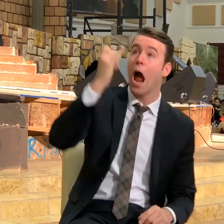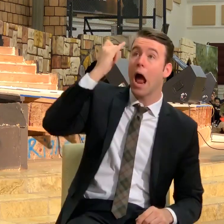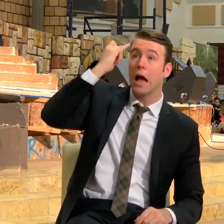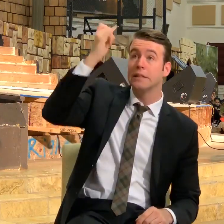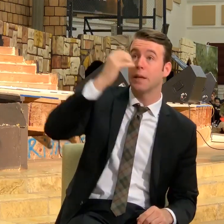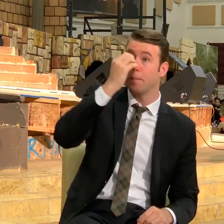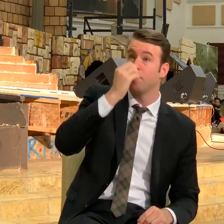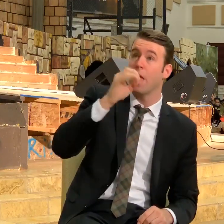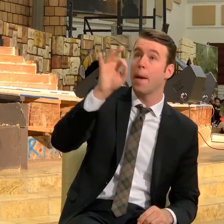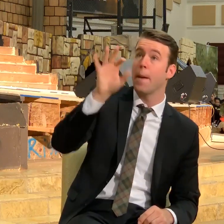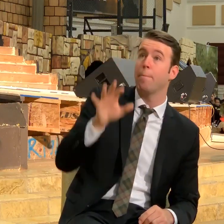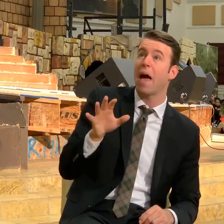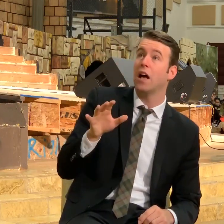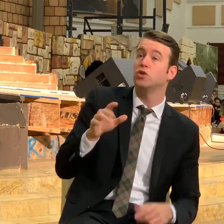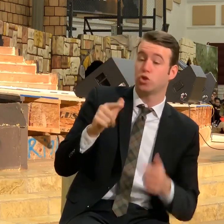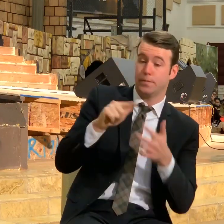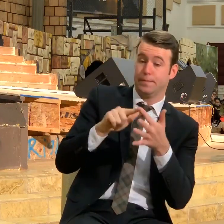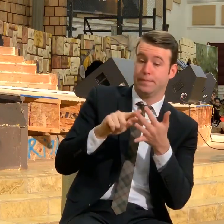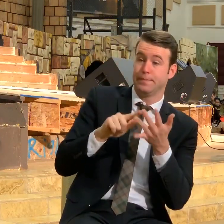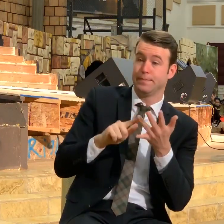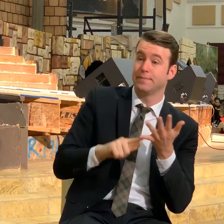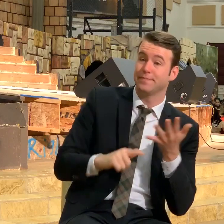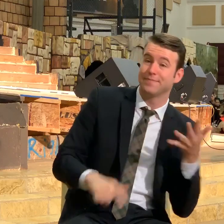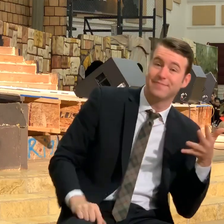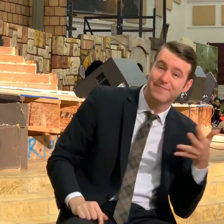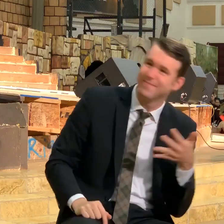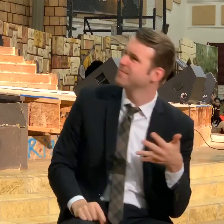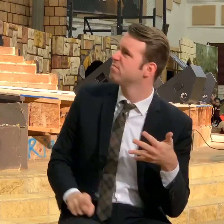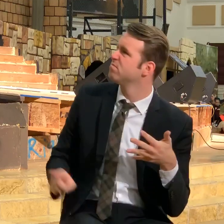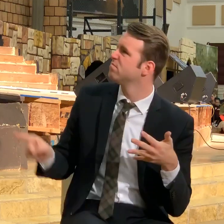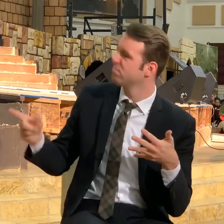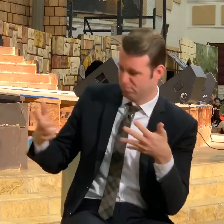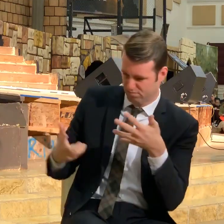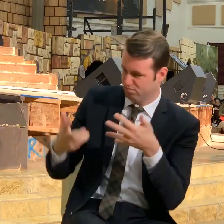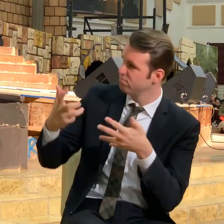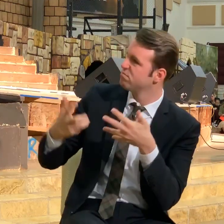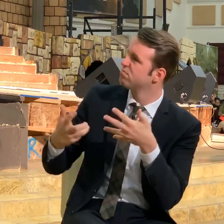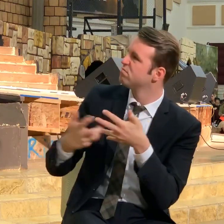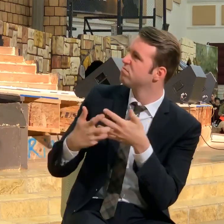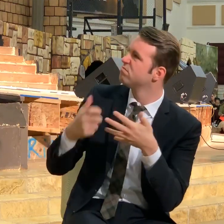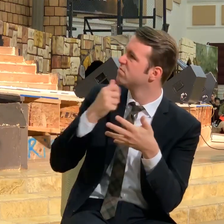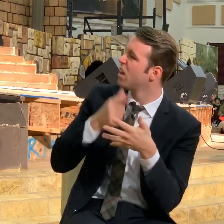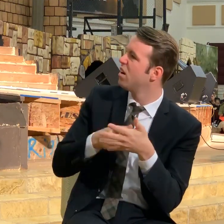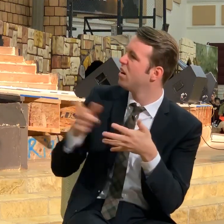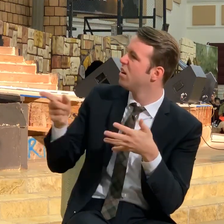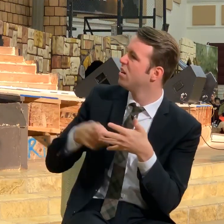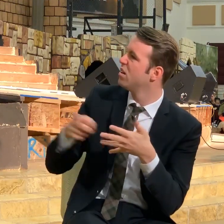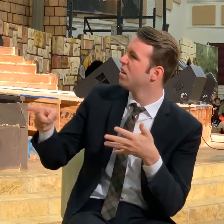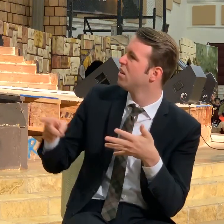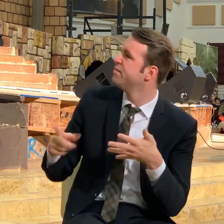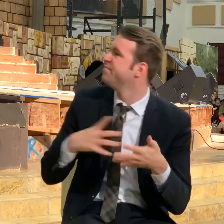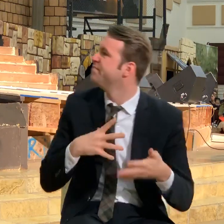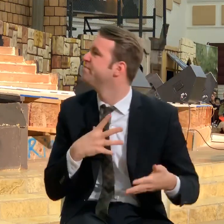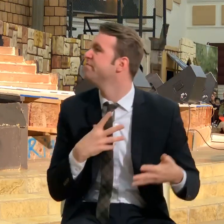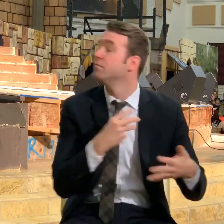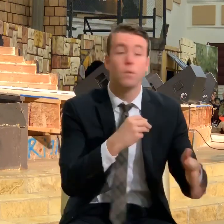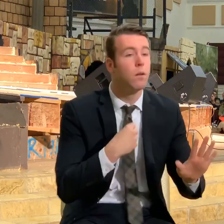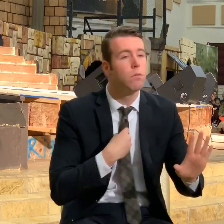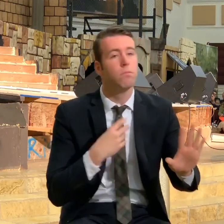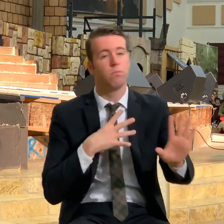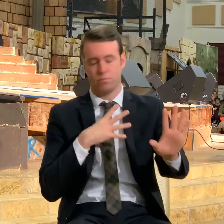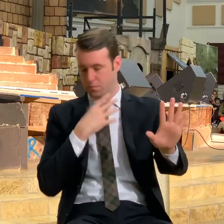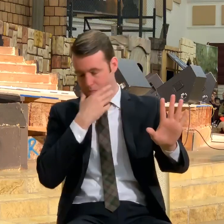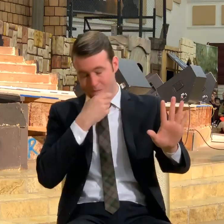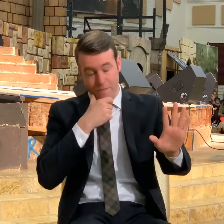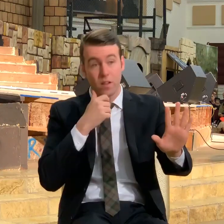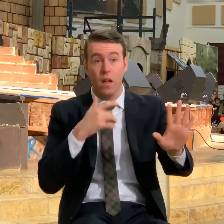and what a pastor was didn't work with me. I didn't work with them. It didn't kind of fit what they needed, and I understand that. I'll